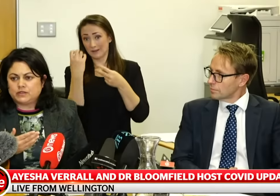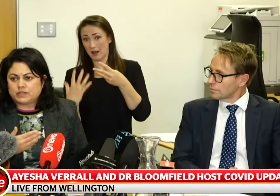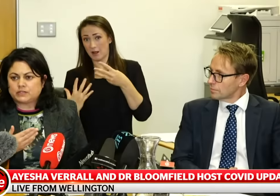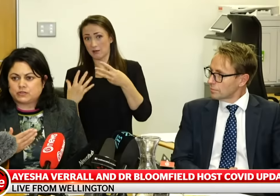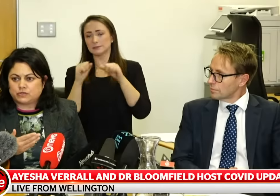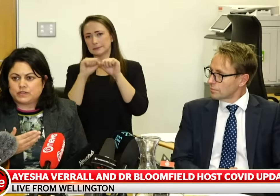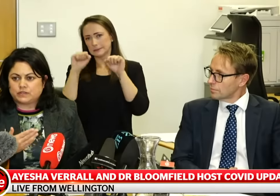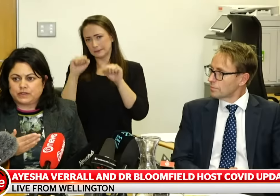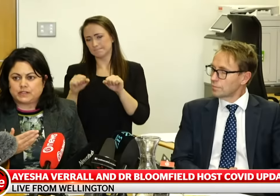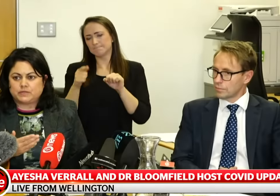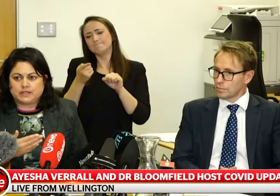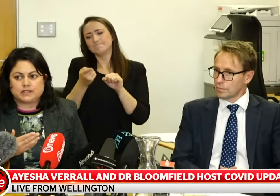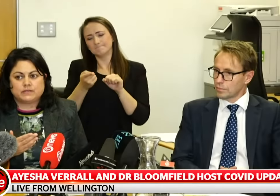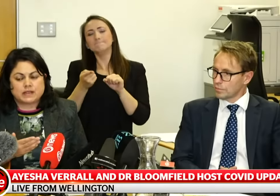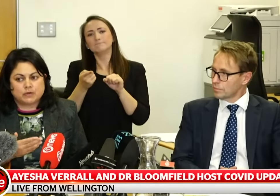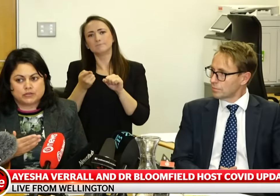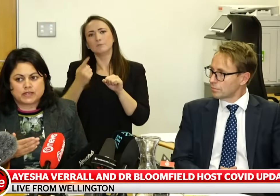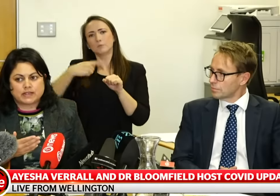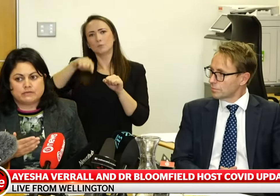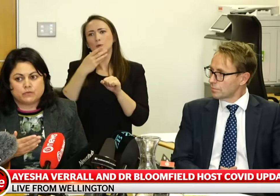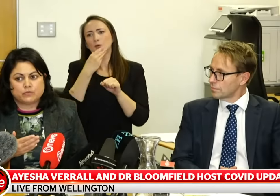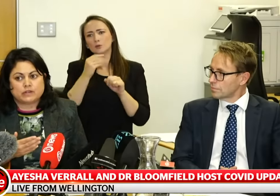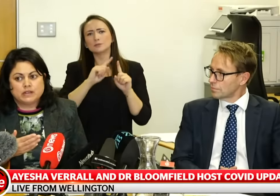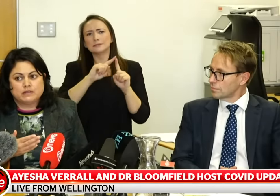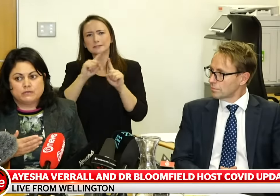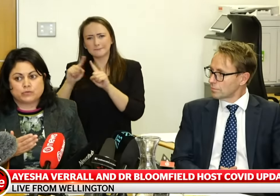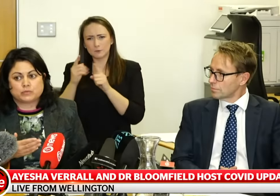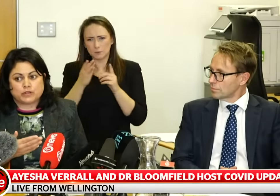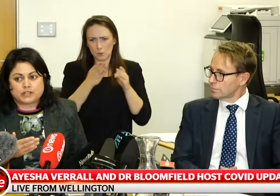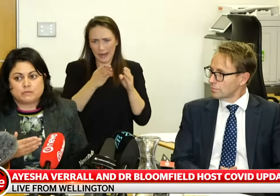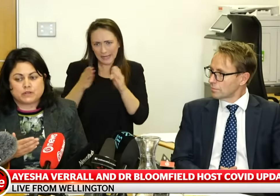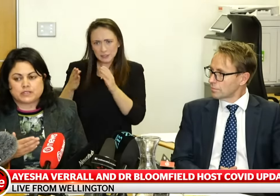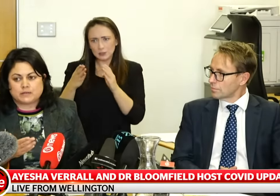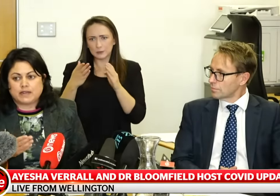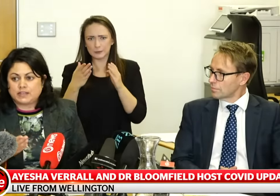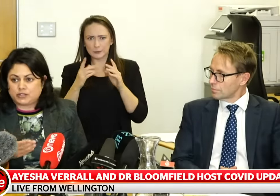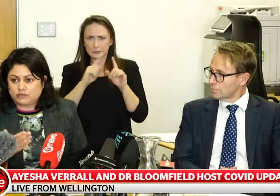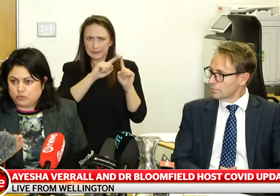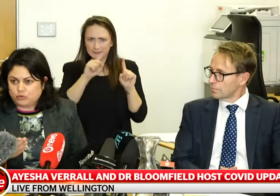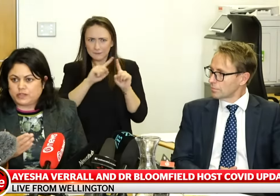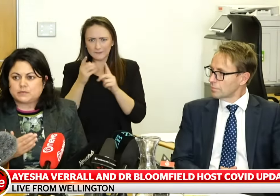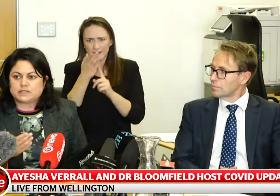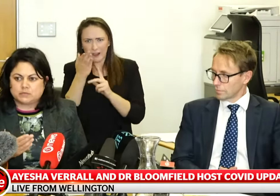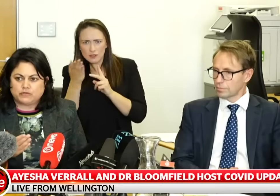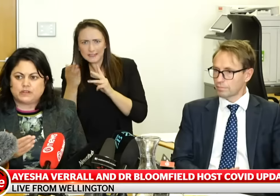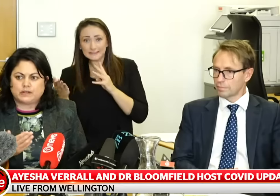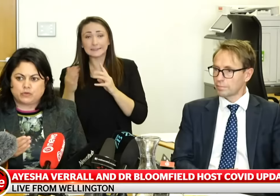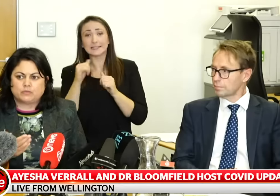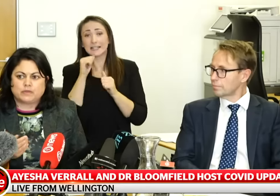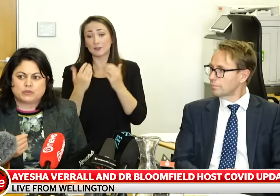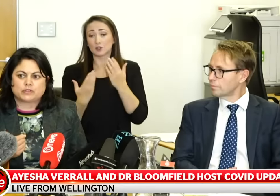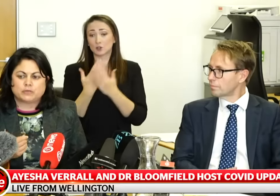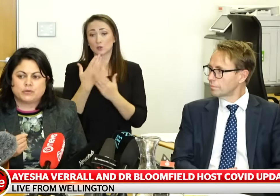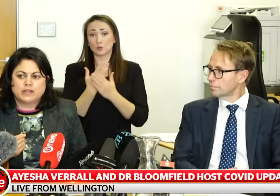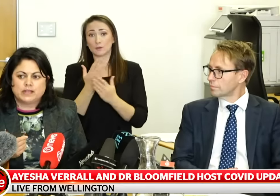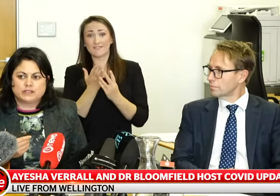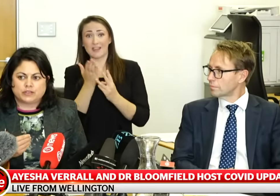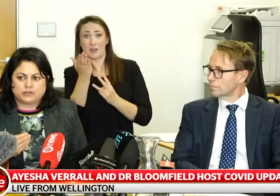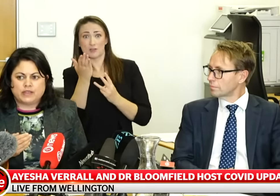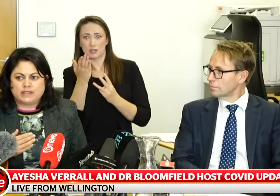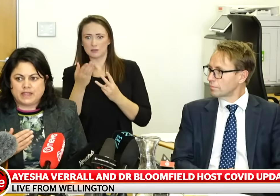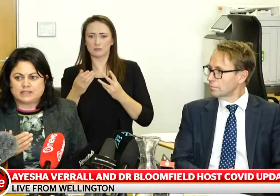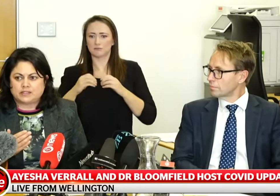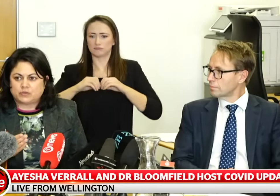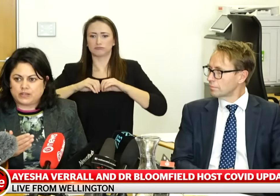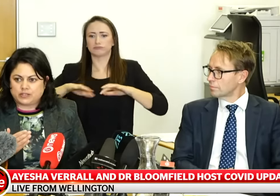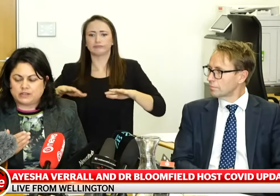we'd be using tools for different objectives, and mostly for suppression, because elimination of a more transmissible variant wouldn't be possible.